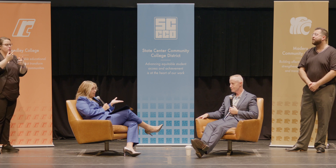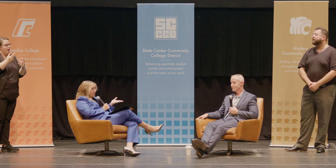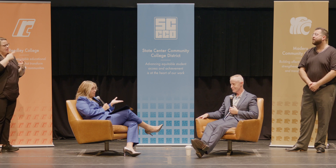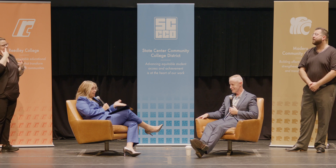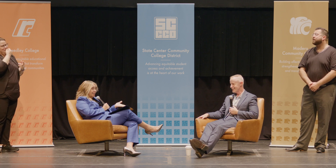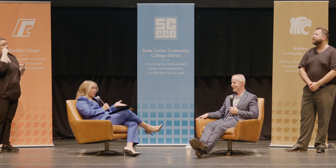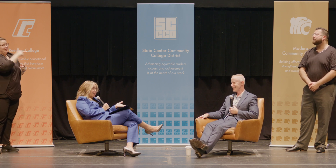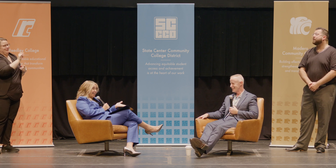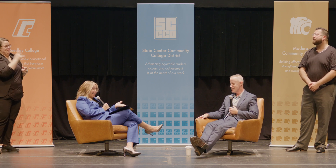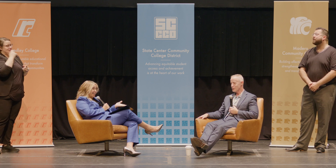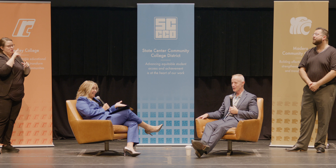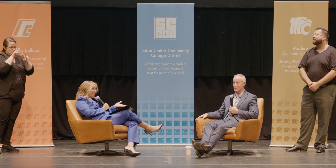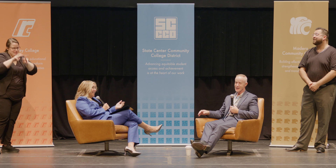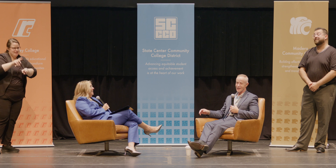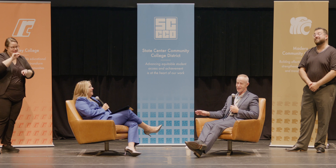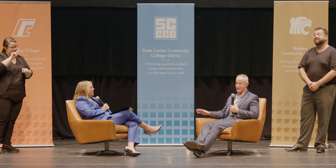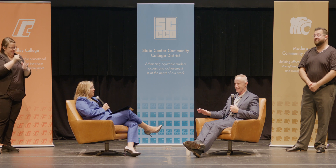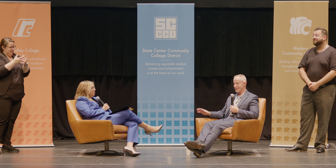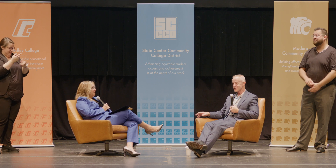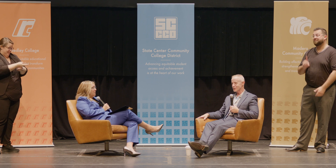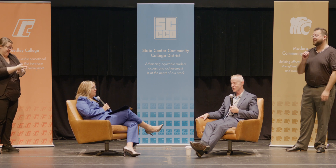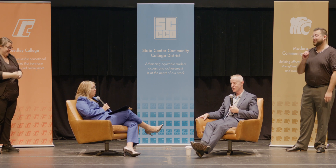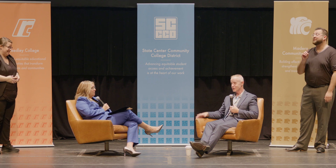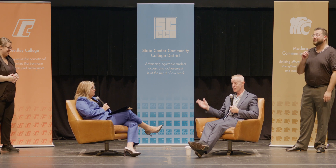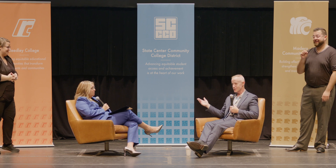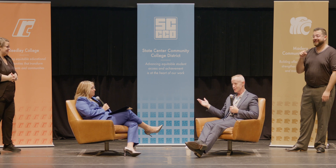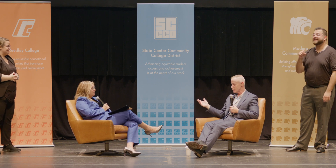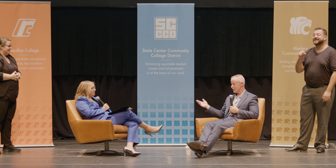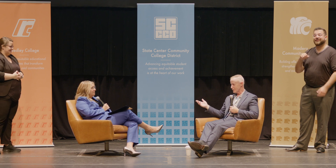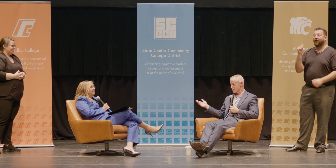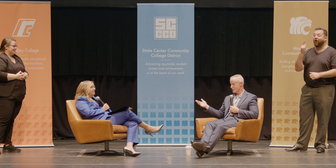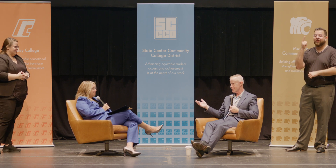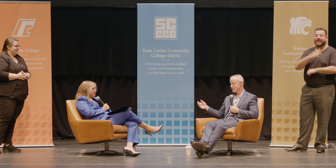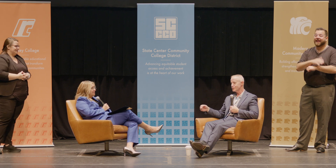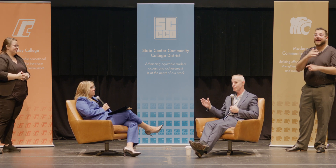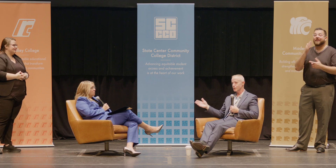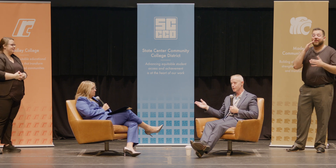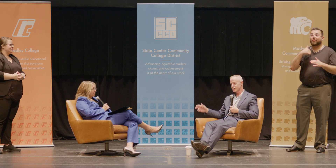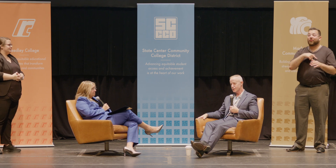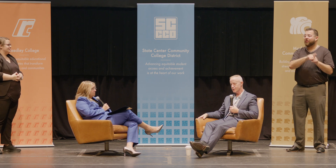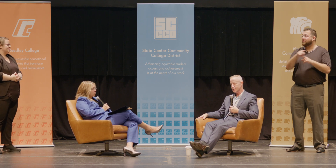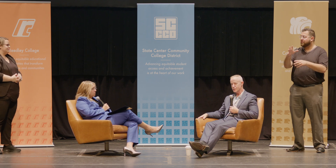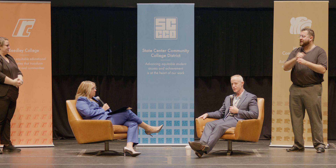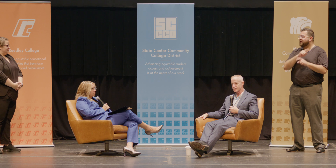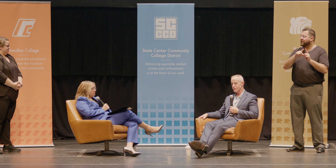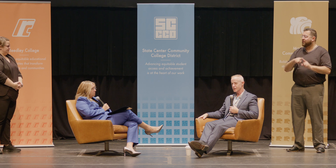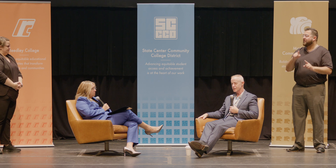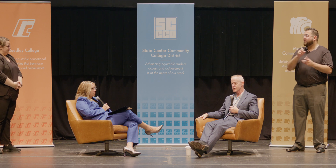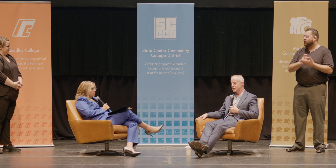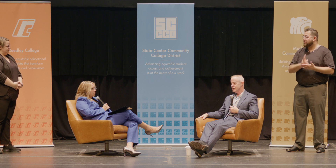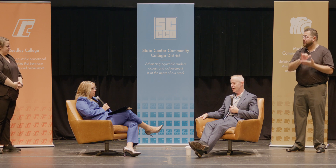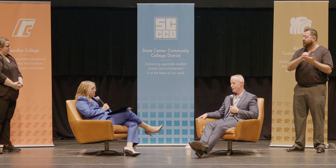quite a bit to make decisions, right? We do, all day long. So we also oversee Labor Market Information Division. We work really closely with the Centers